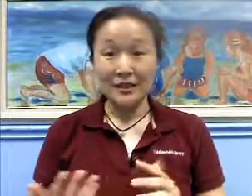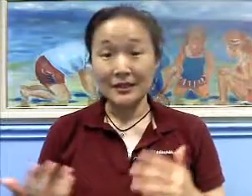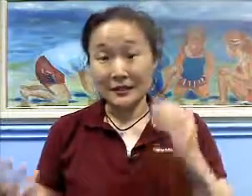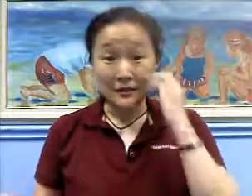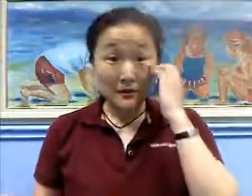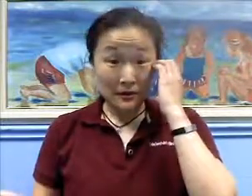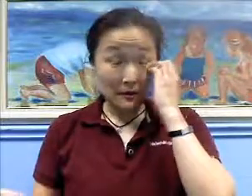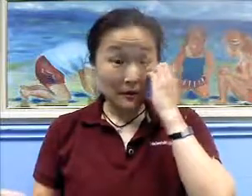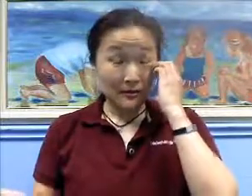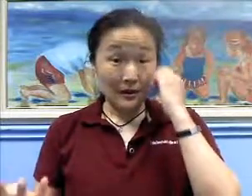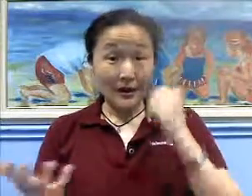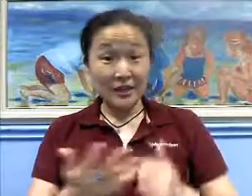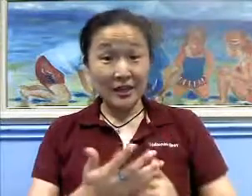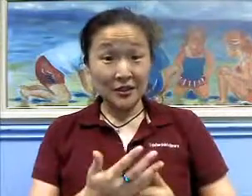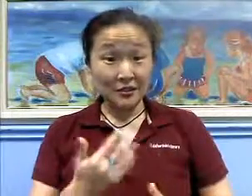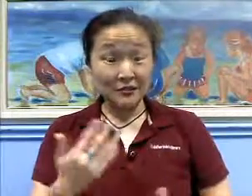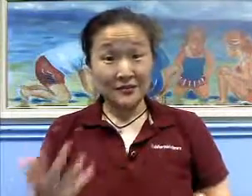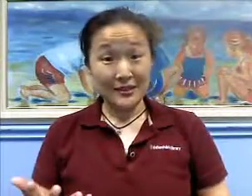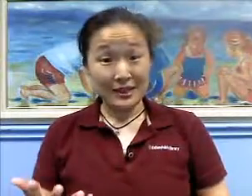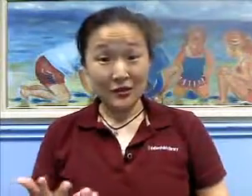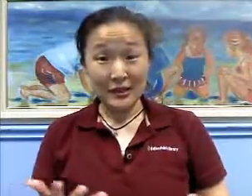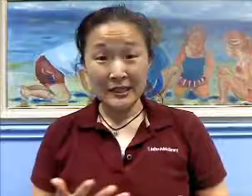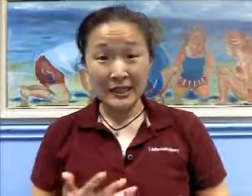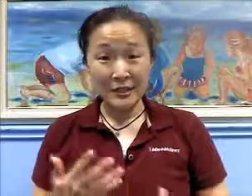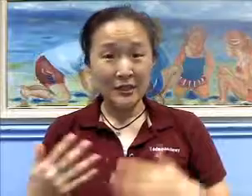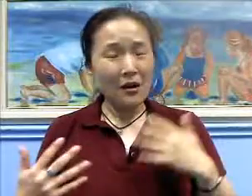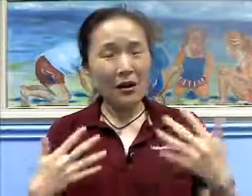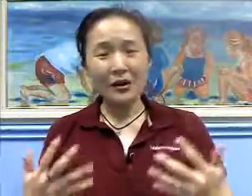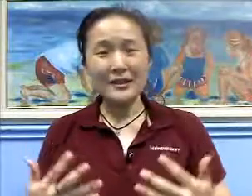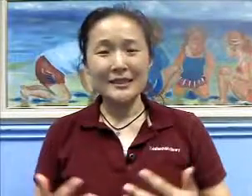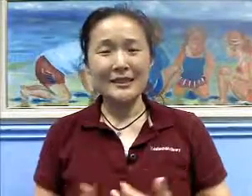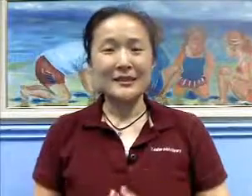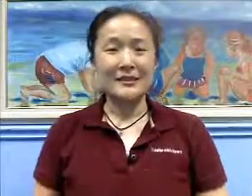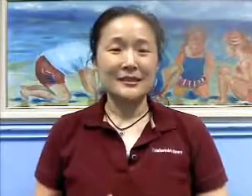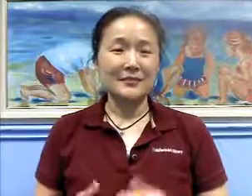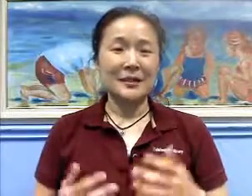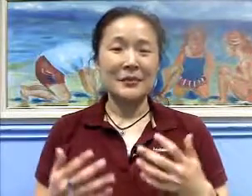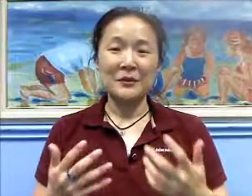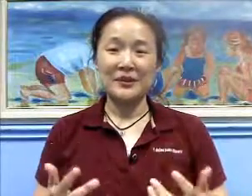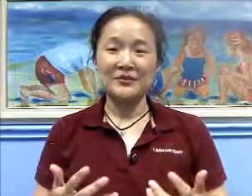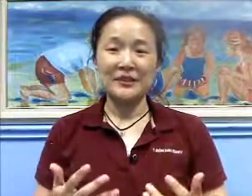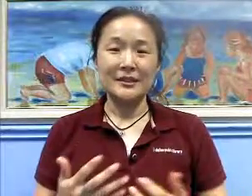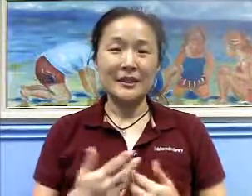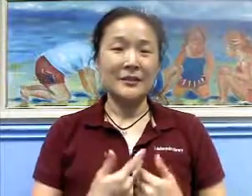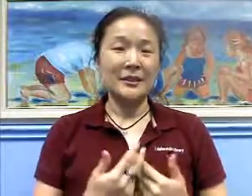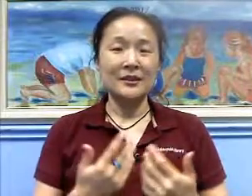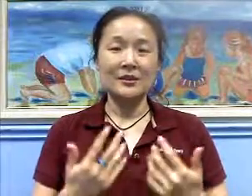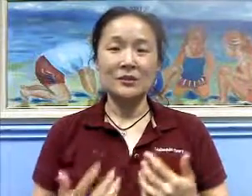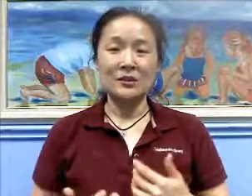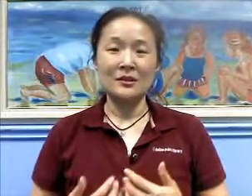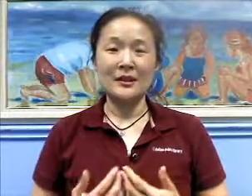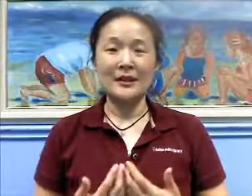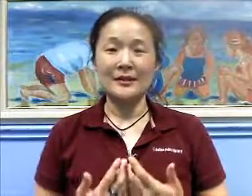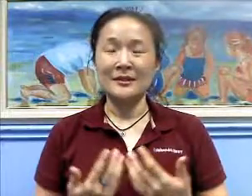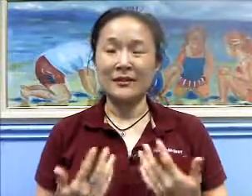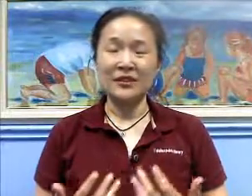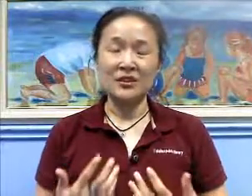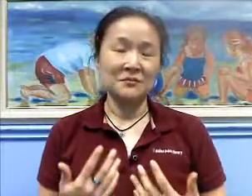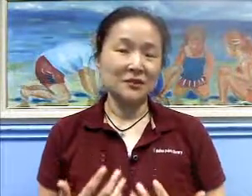religions, gender, sexual orientation, all these things that make people different and make this world a diverse,